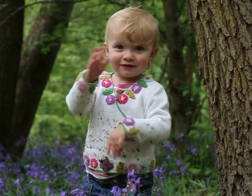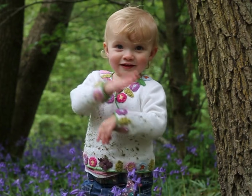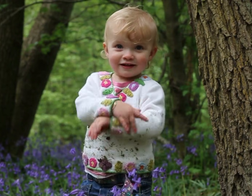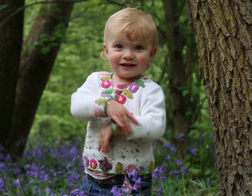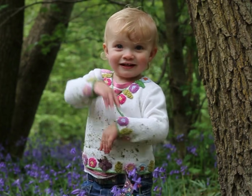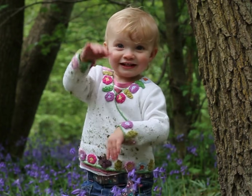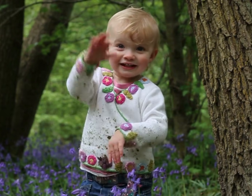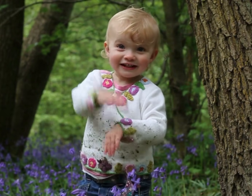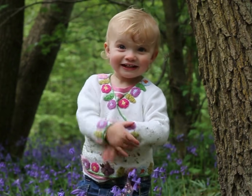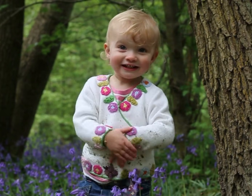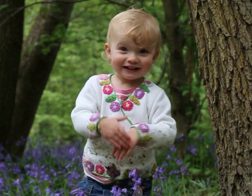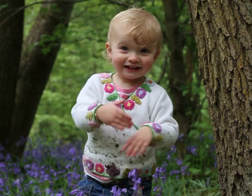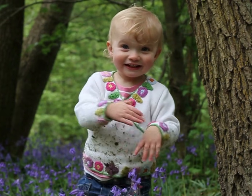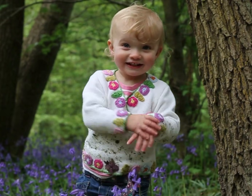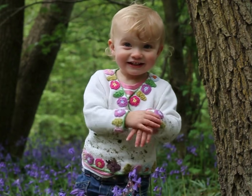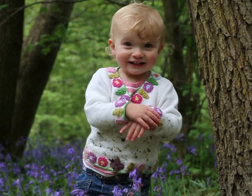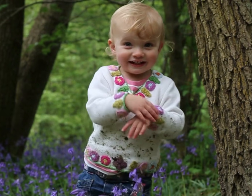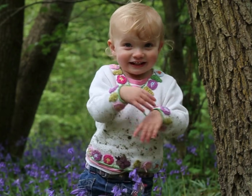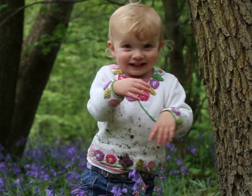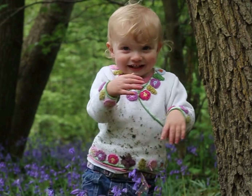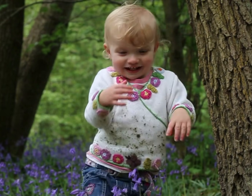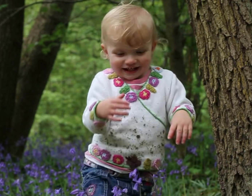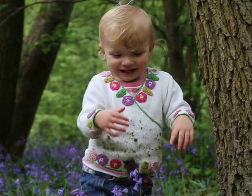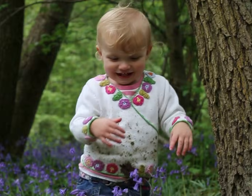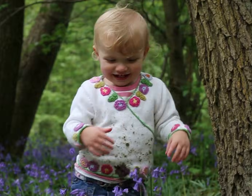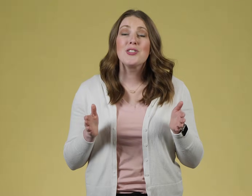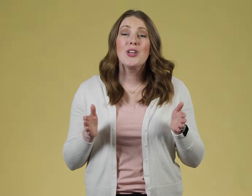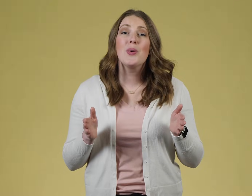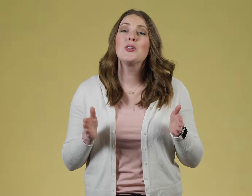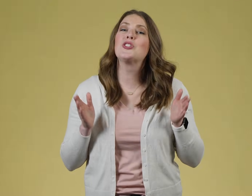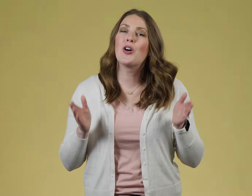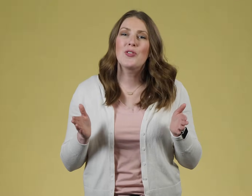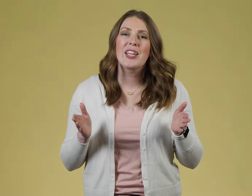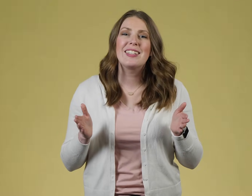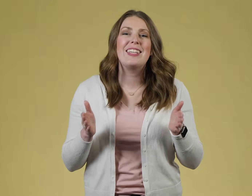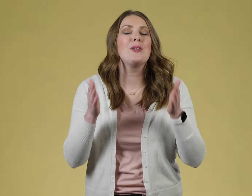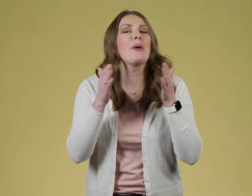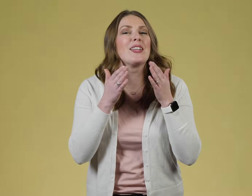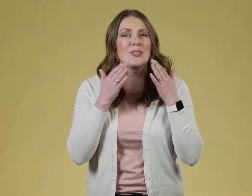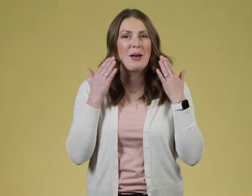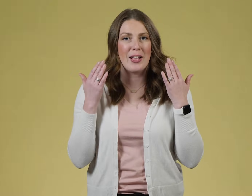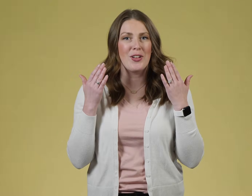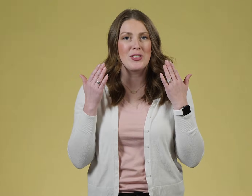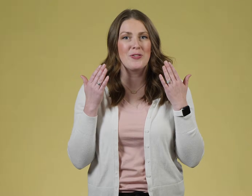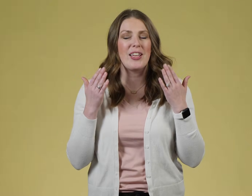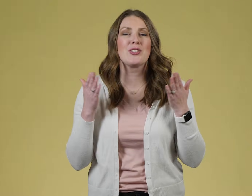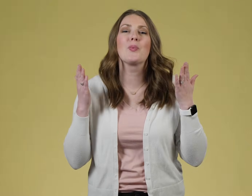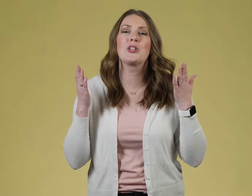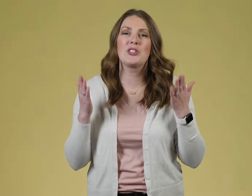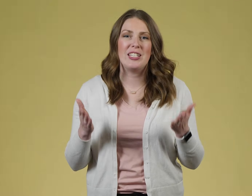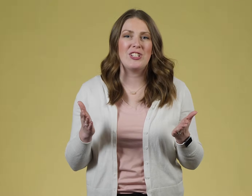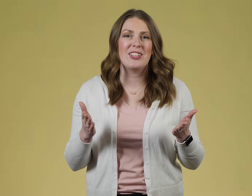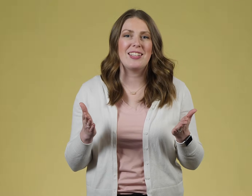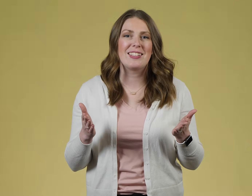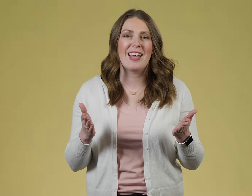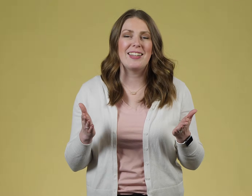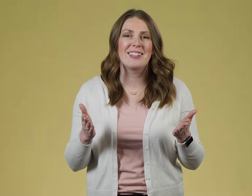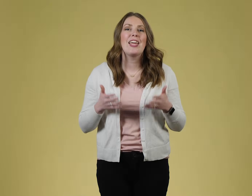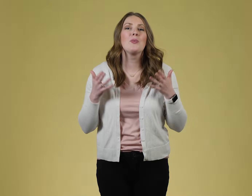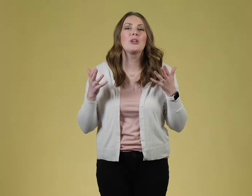and just wait until your baby is ready to produce it. Also, don't forget to keep a smile on your face when you're teaching these signs. It will